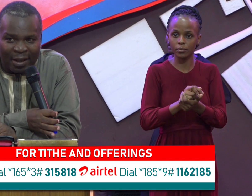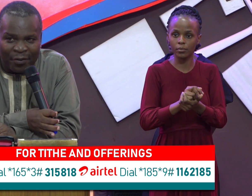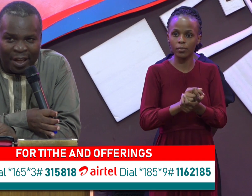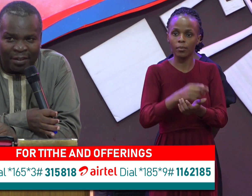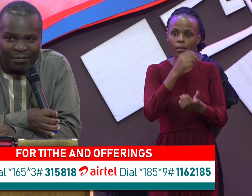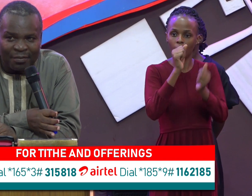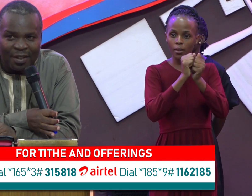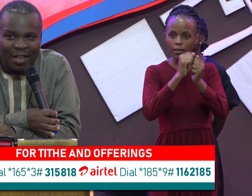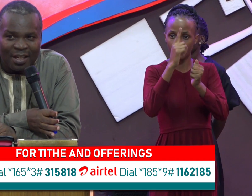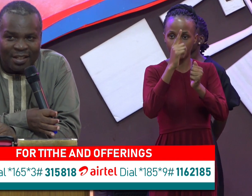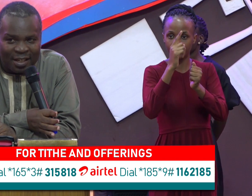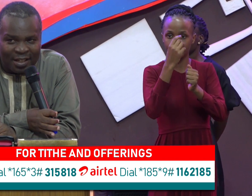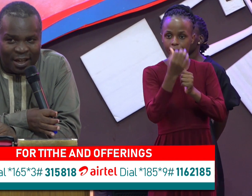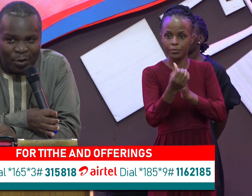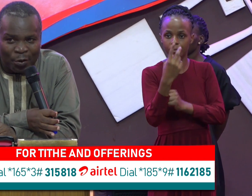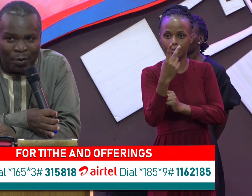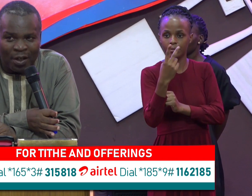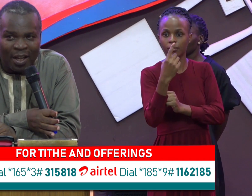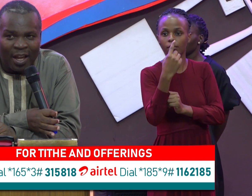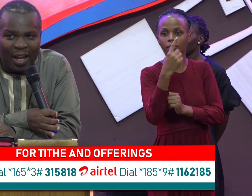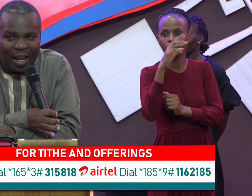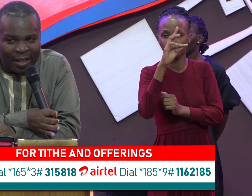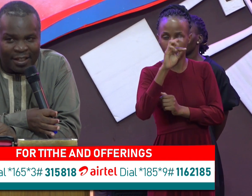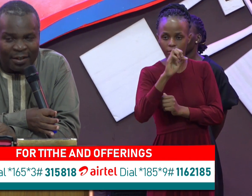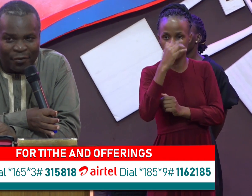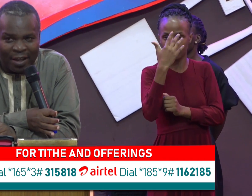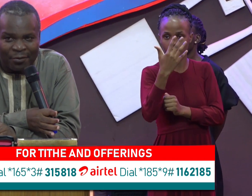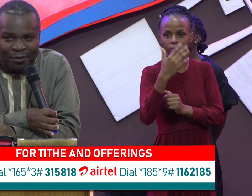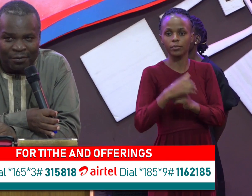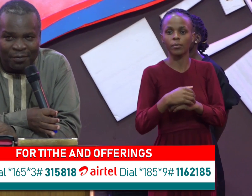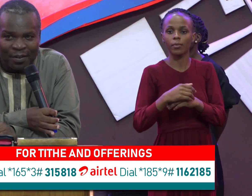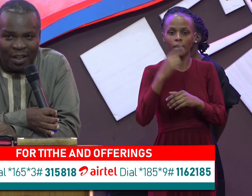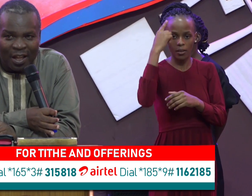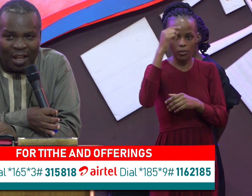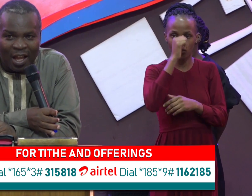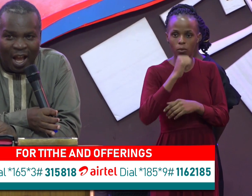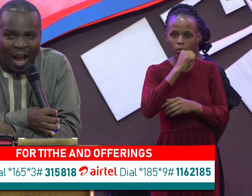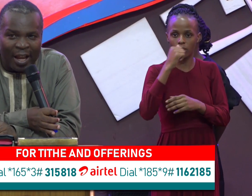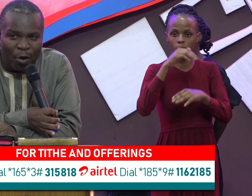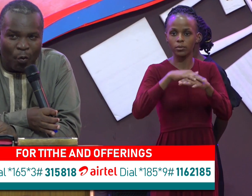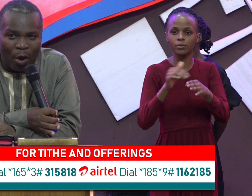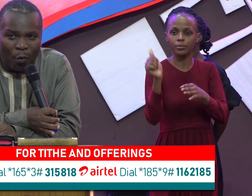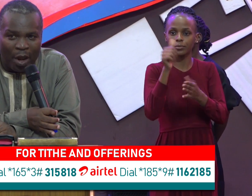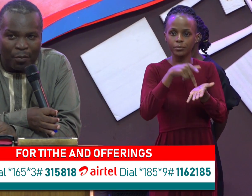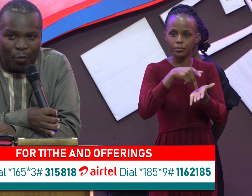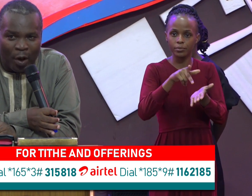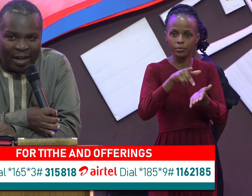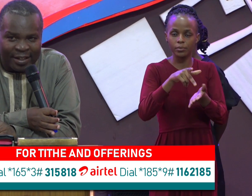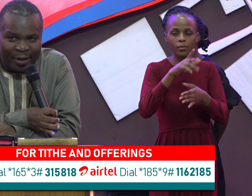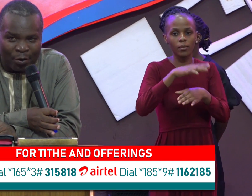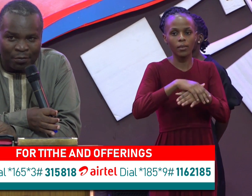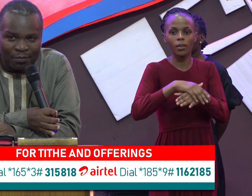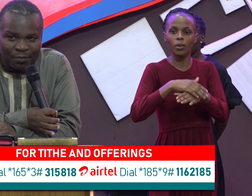Ebera 11. Kuminemu. 62. Kagamu biri. 18 5. Kumina munana tano. Agendo kwa yo kwemu